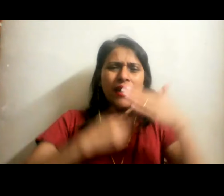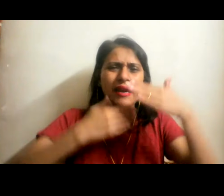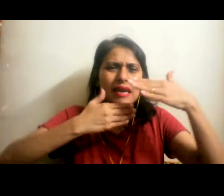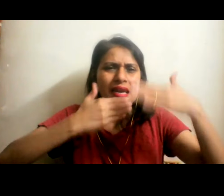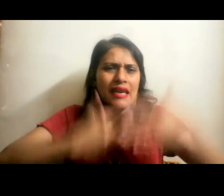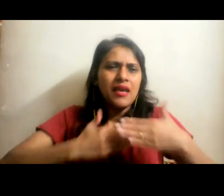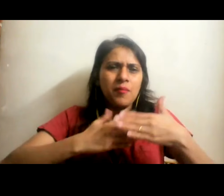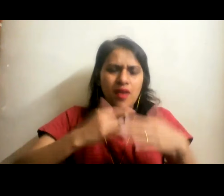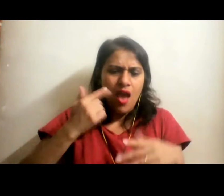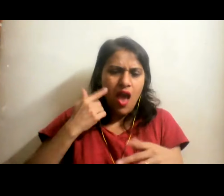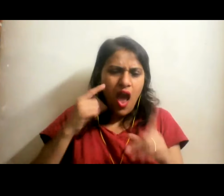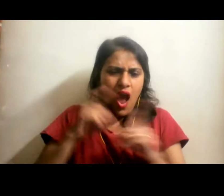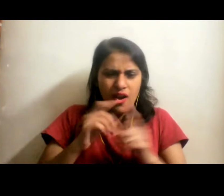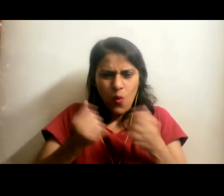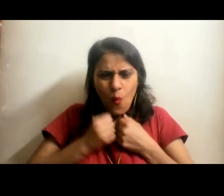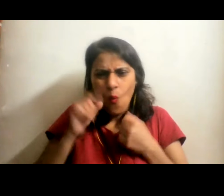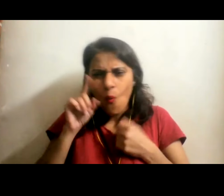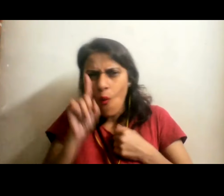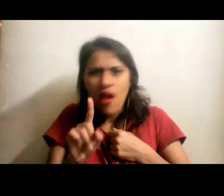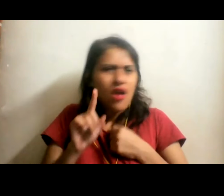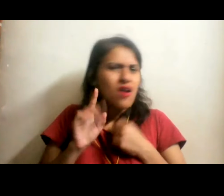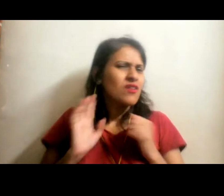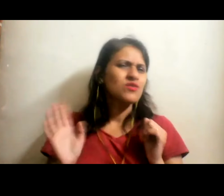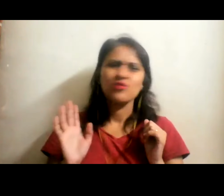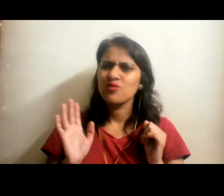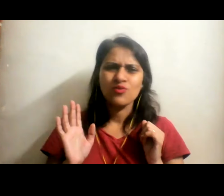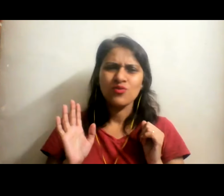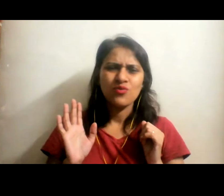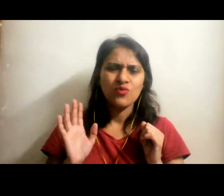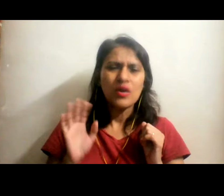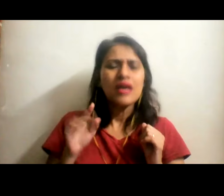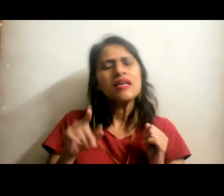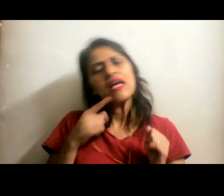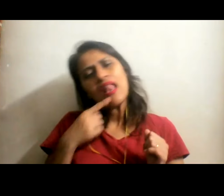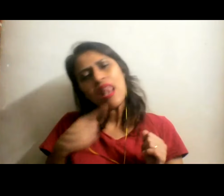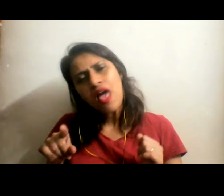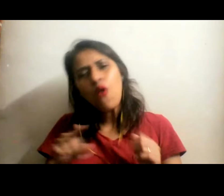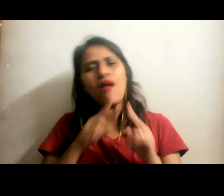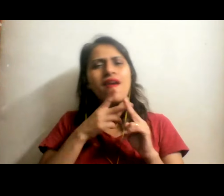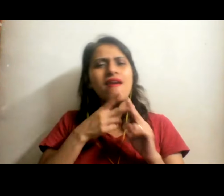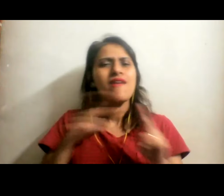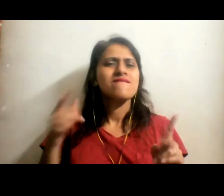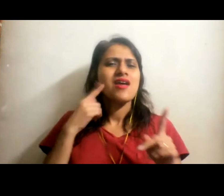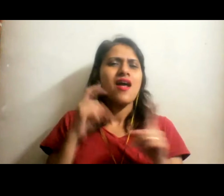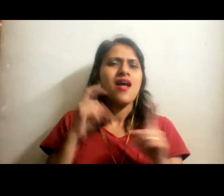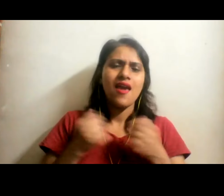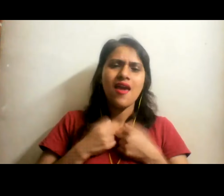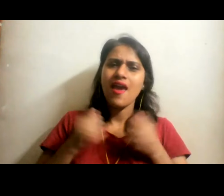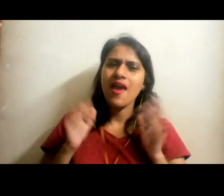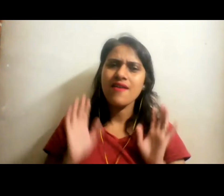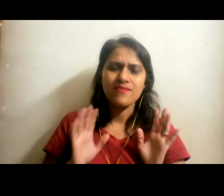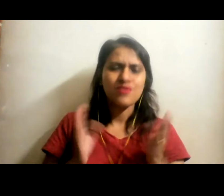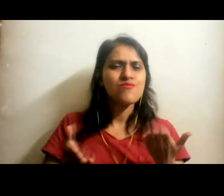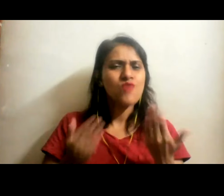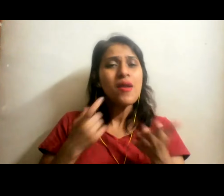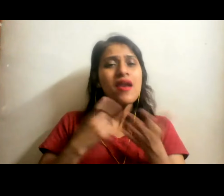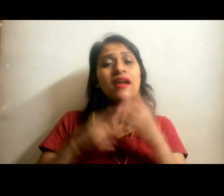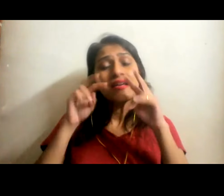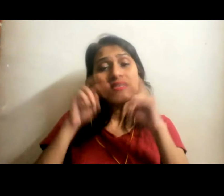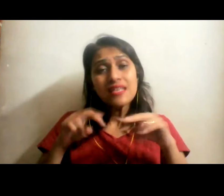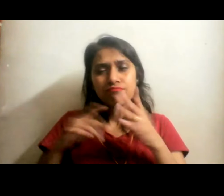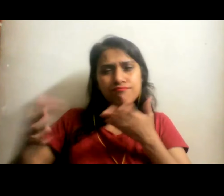one identity, and the idea of identity itself is fluid. It must stay that way. And in research, especially in qualitative